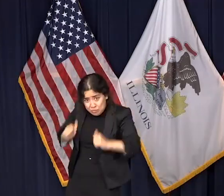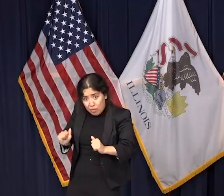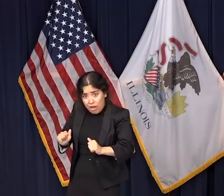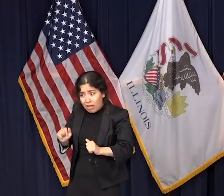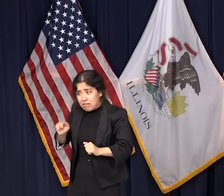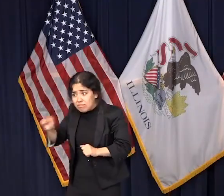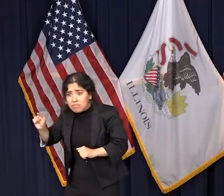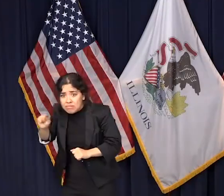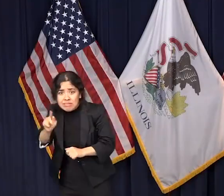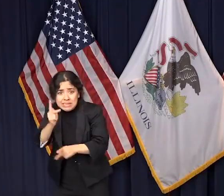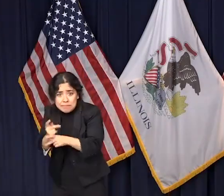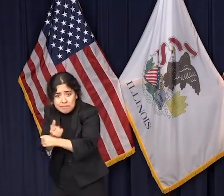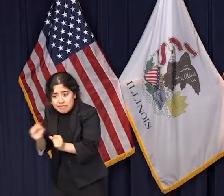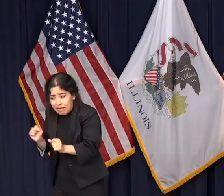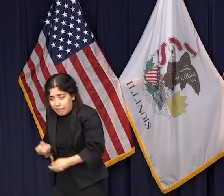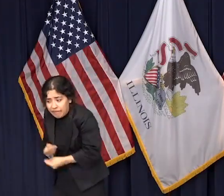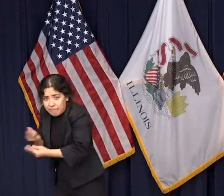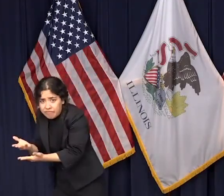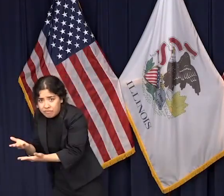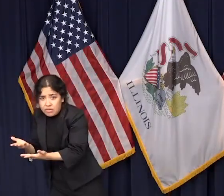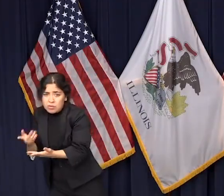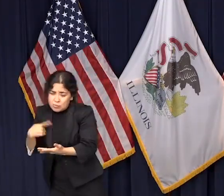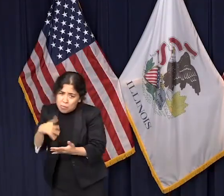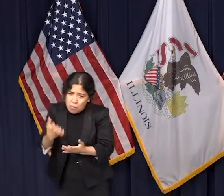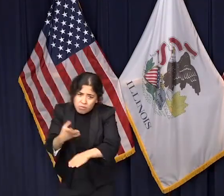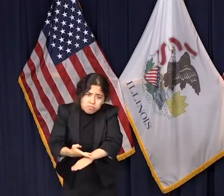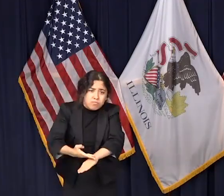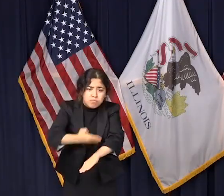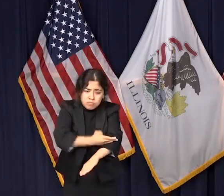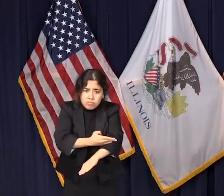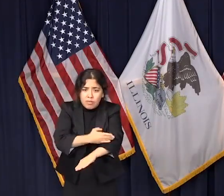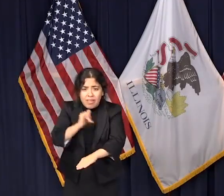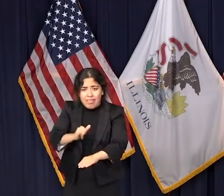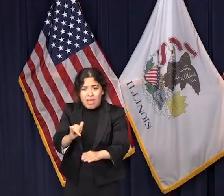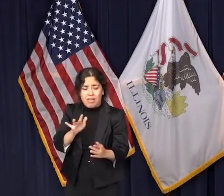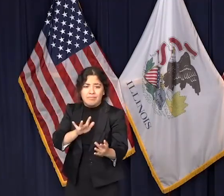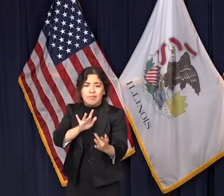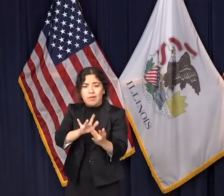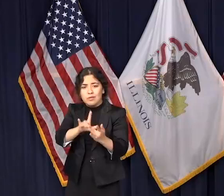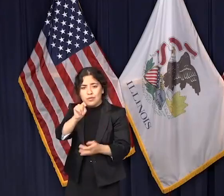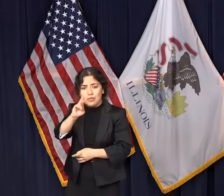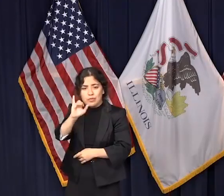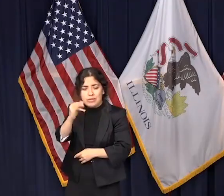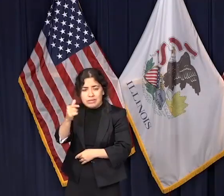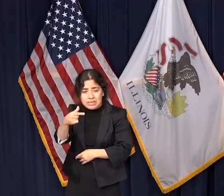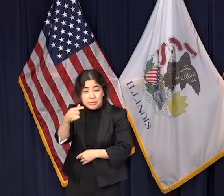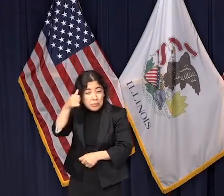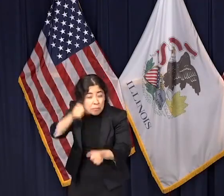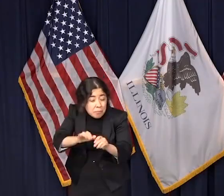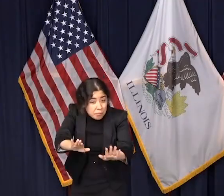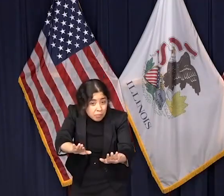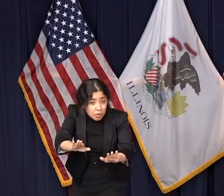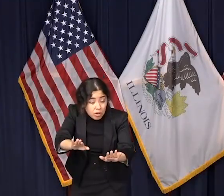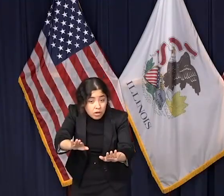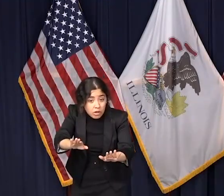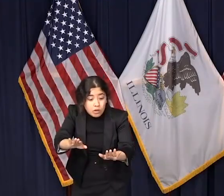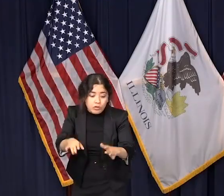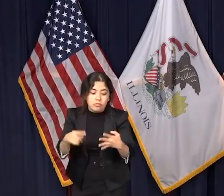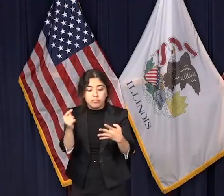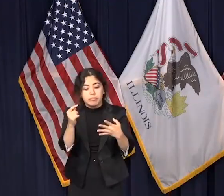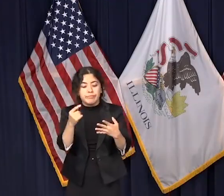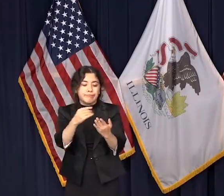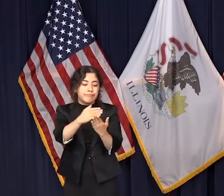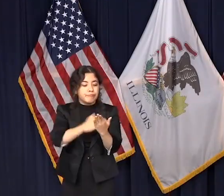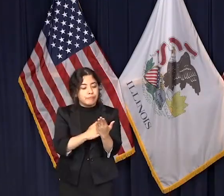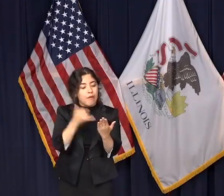on that, and we continue to build up the contact tracing people. Remember, they're not just doing contacts, not just phone calls